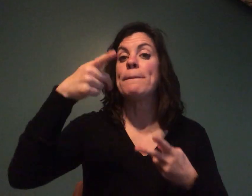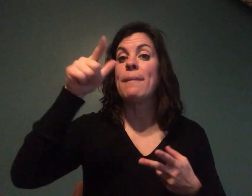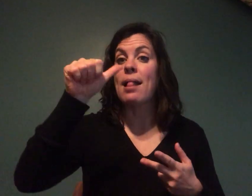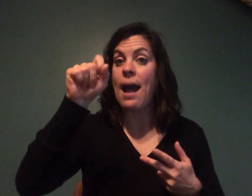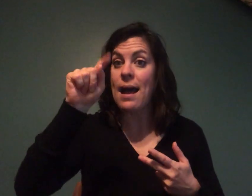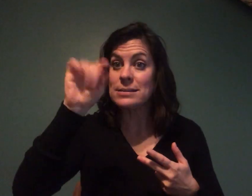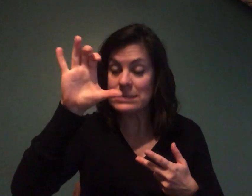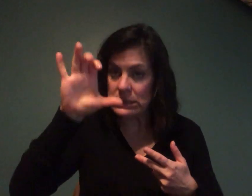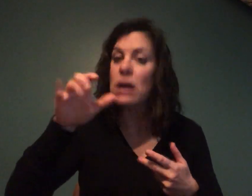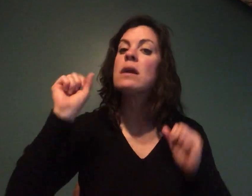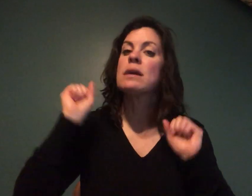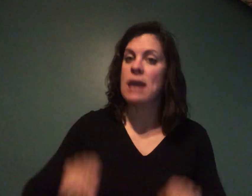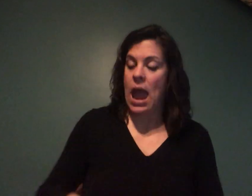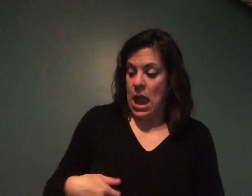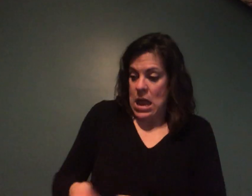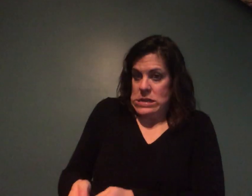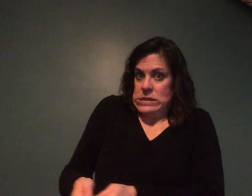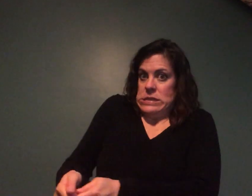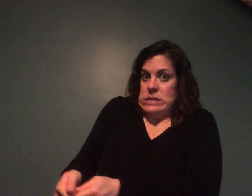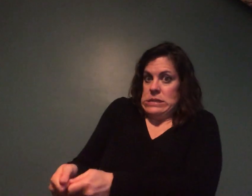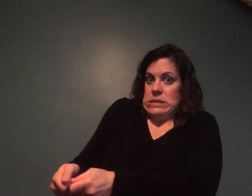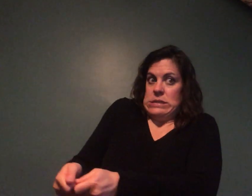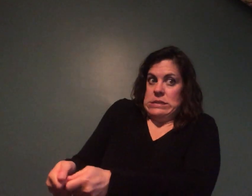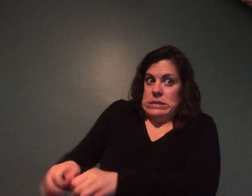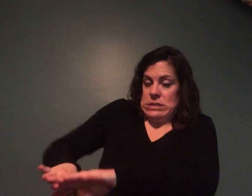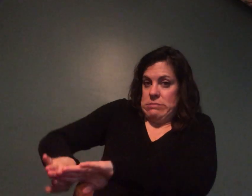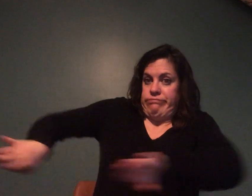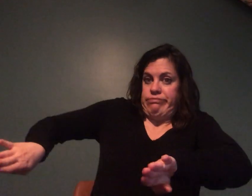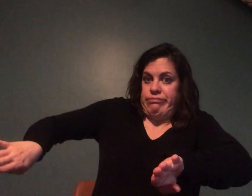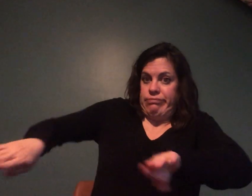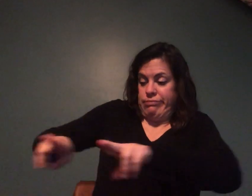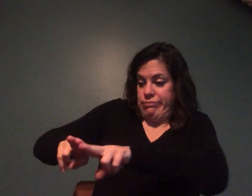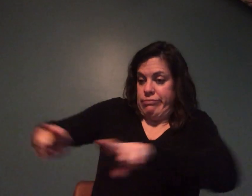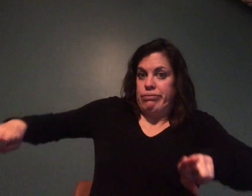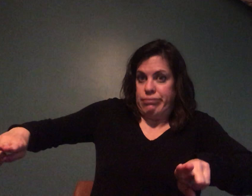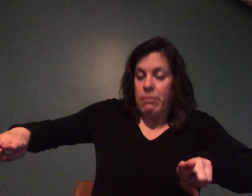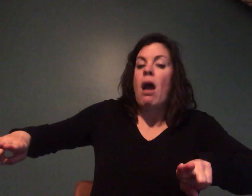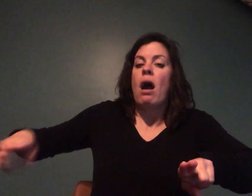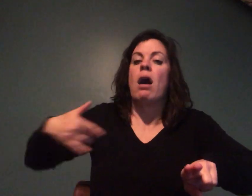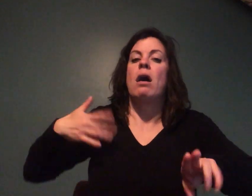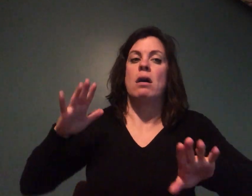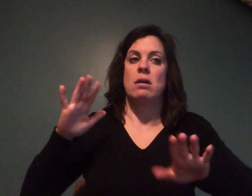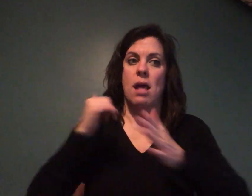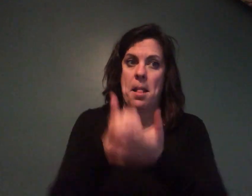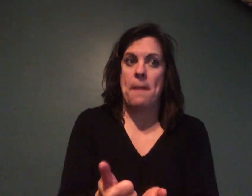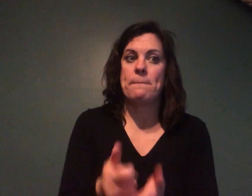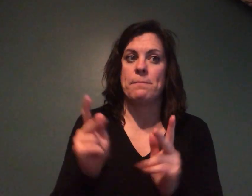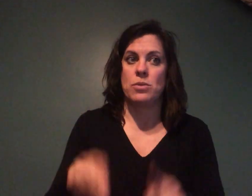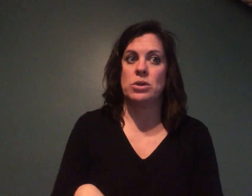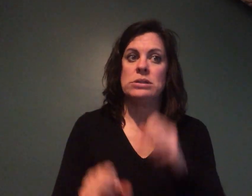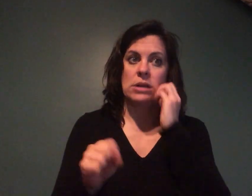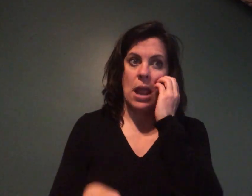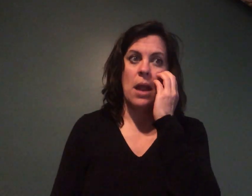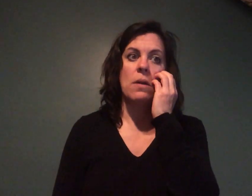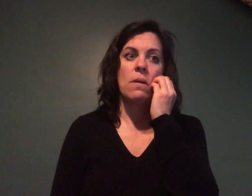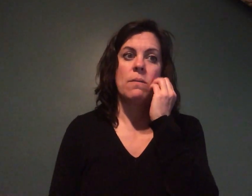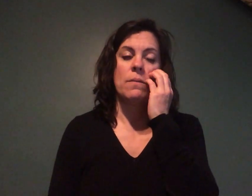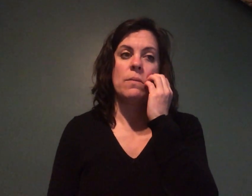broom handle here. Okay, the ones in the shop are usually made of wood. Some of them are made of plastic. Yes, to answer